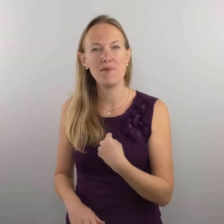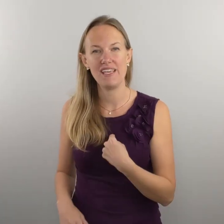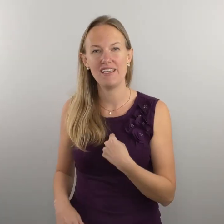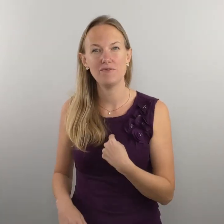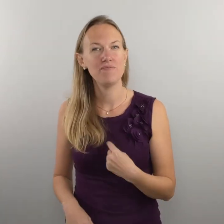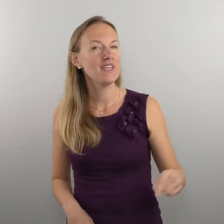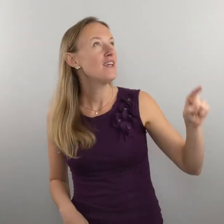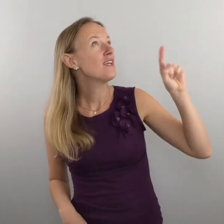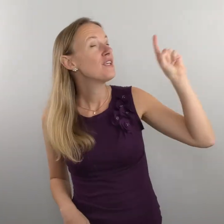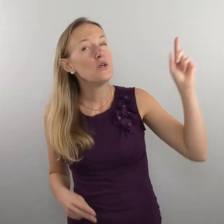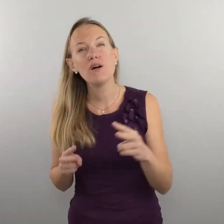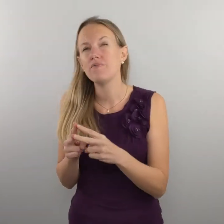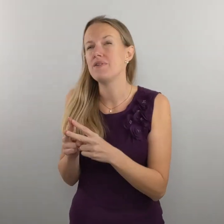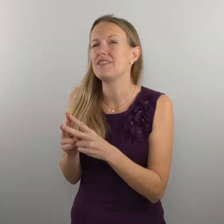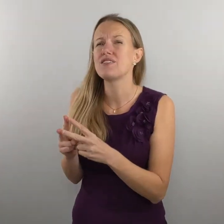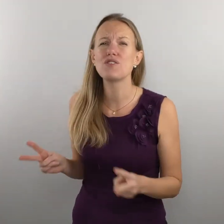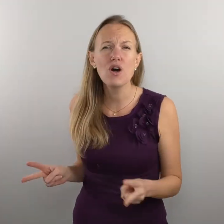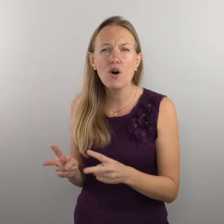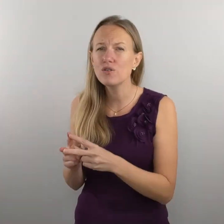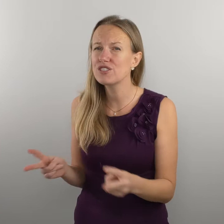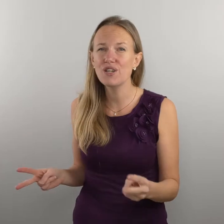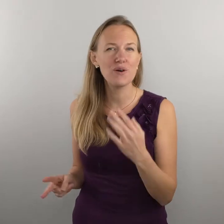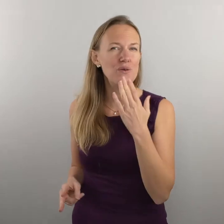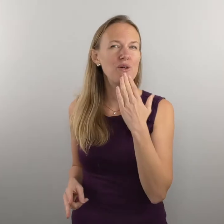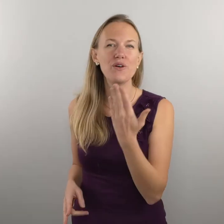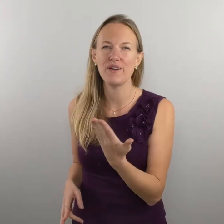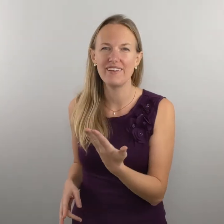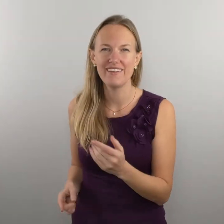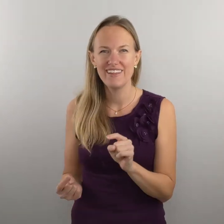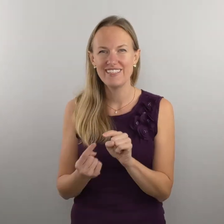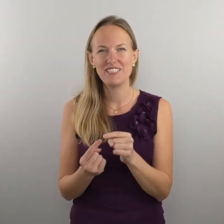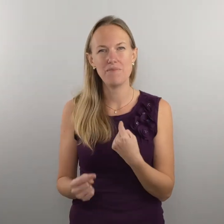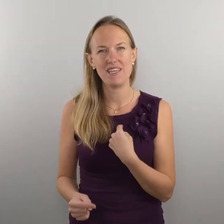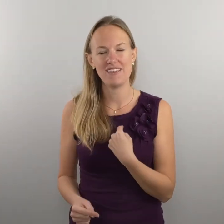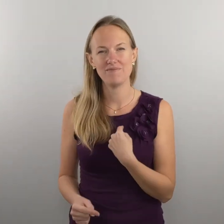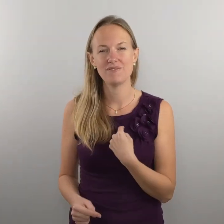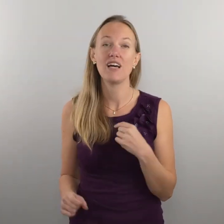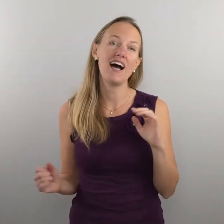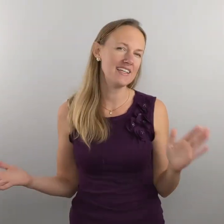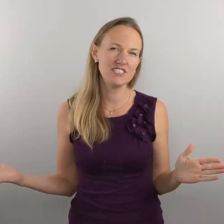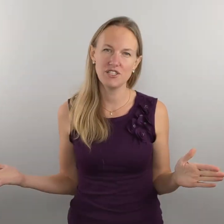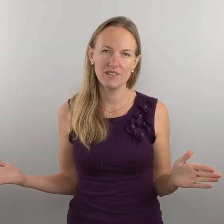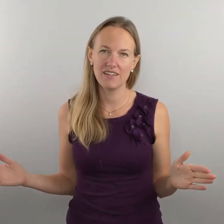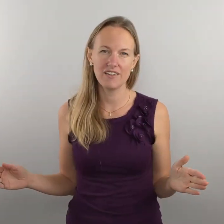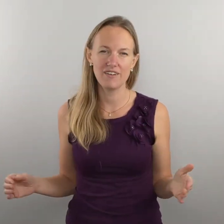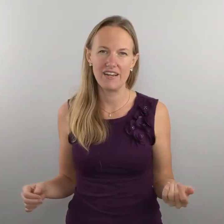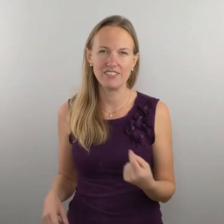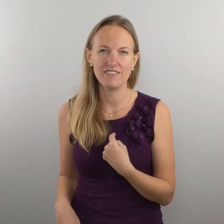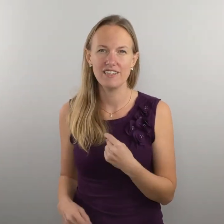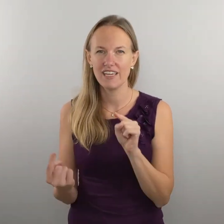me. You have been so, so good to me. I did 2 in there, you don't have to, okay?